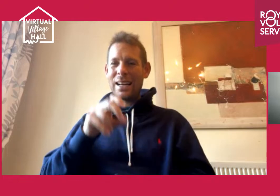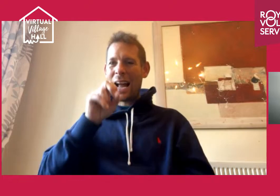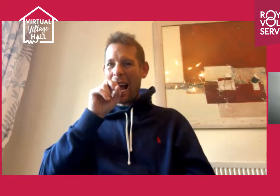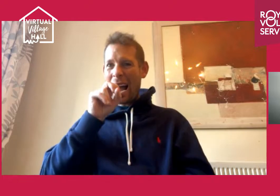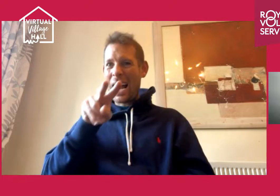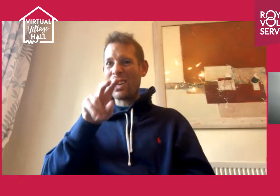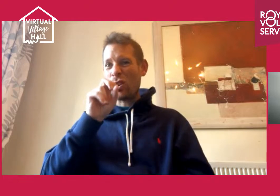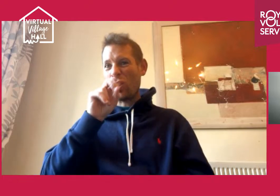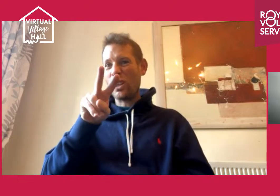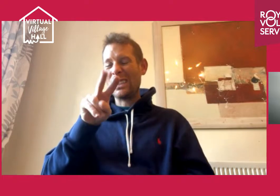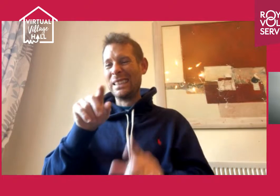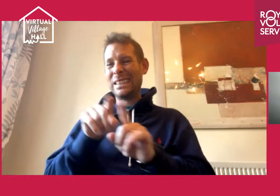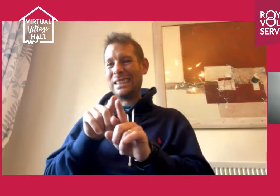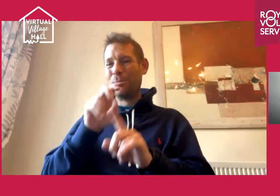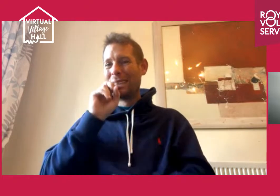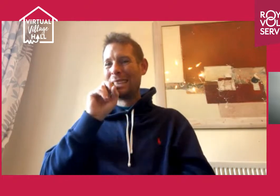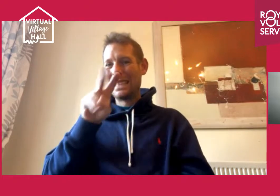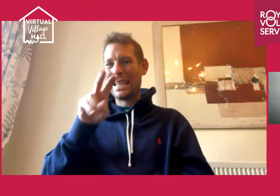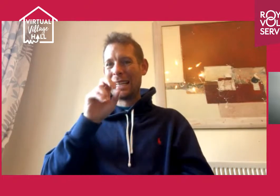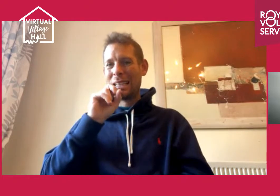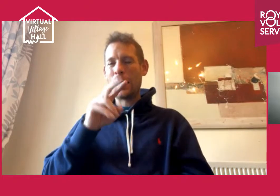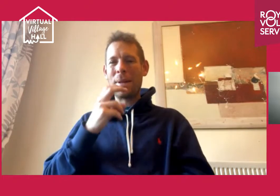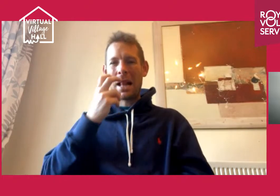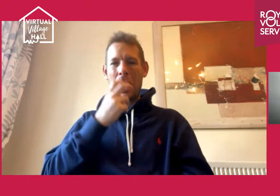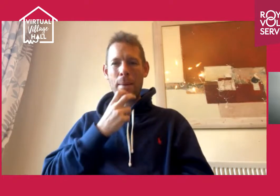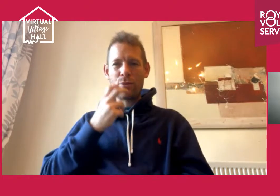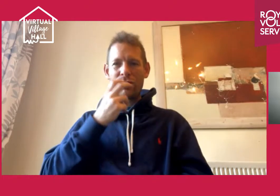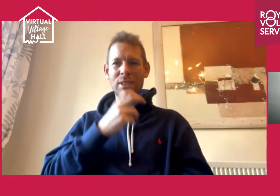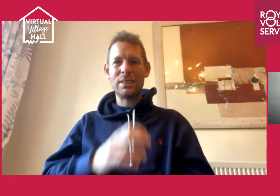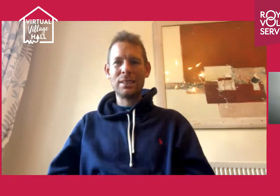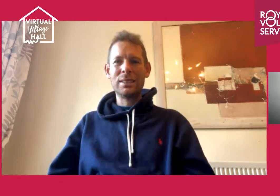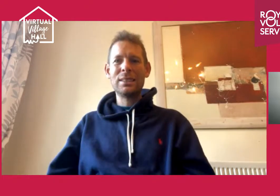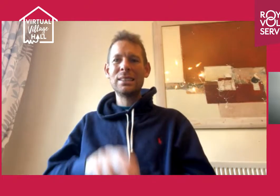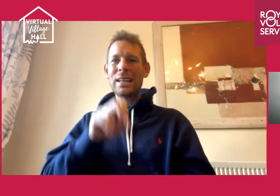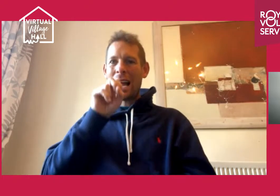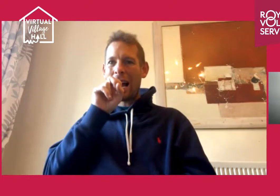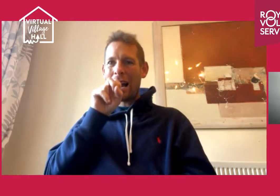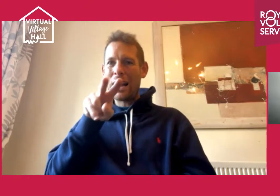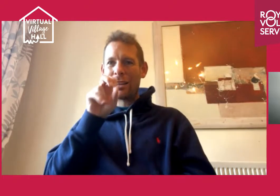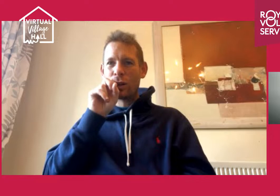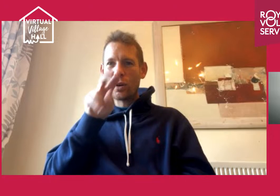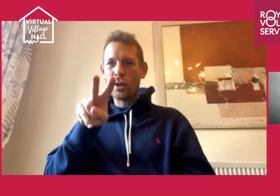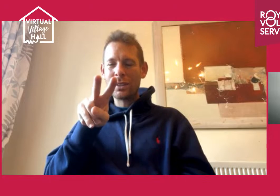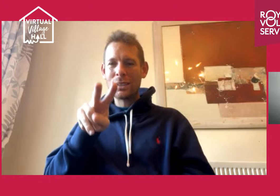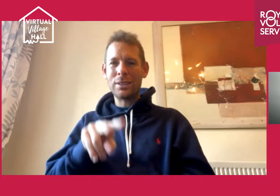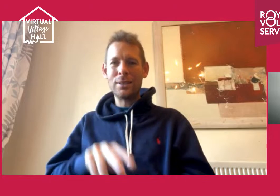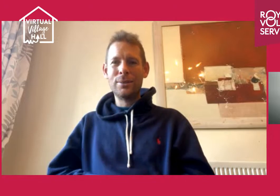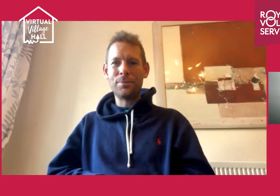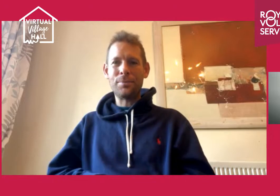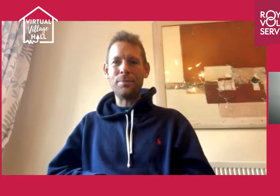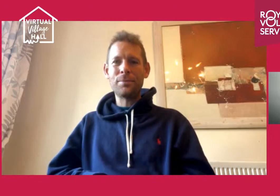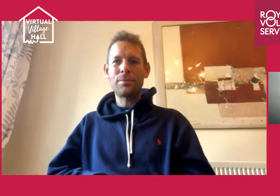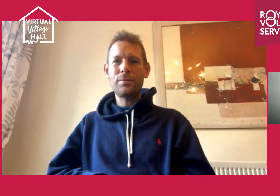And anaconda, which is a big snake. So it's the same sign, but you've got a different lip pattern for anaconda.